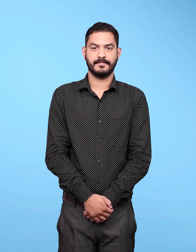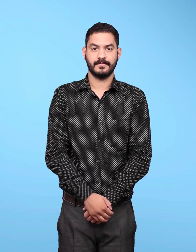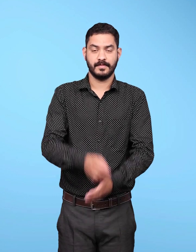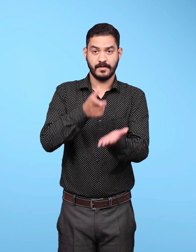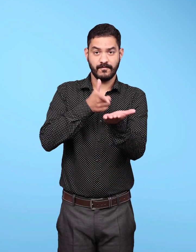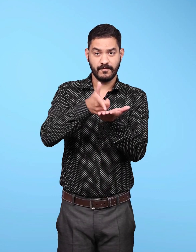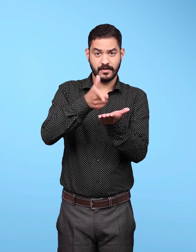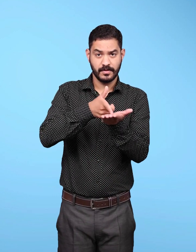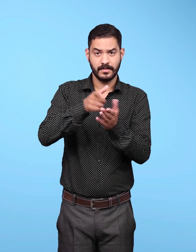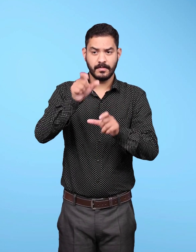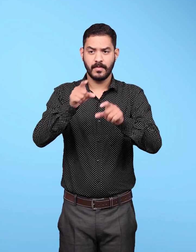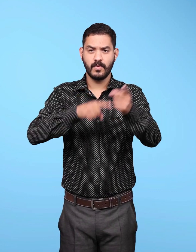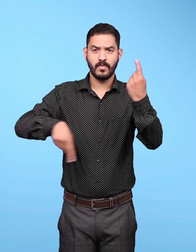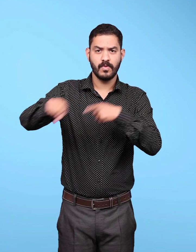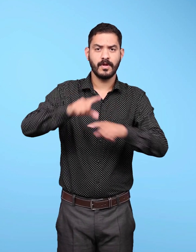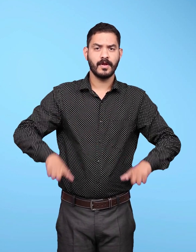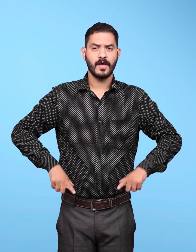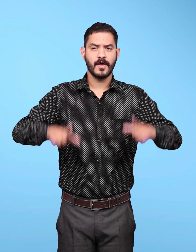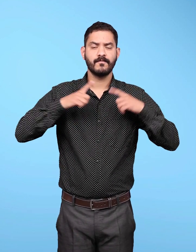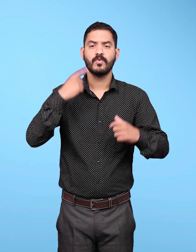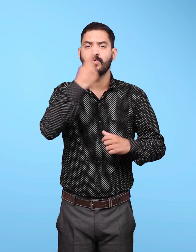Who lived in the villages?